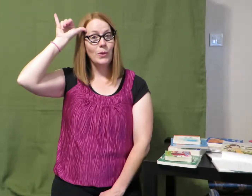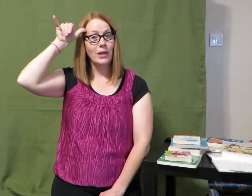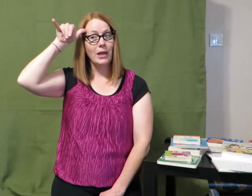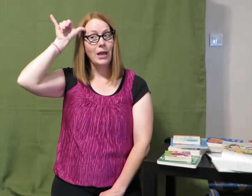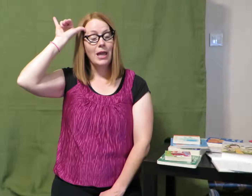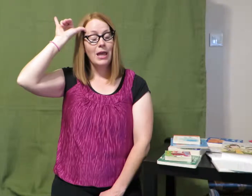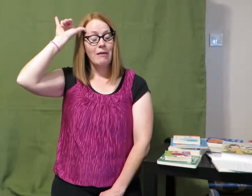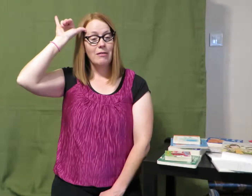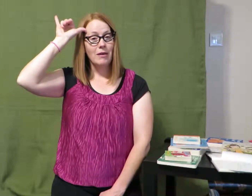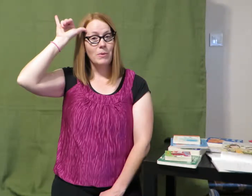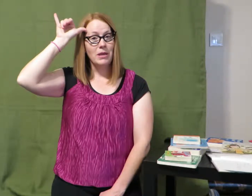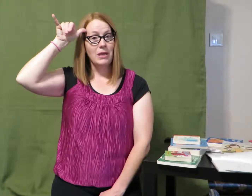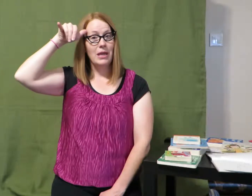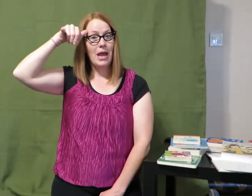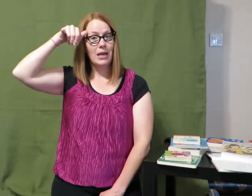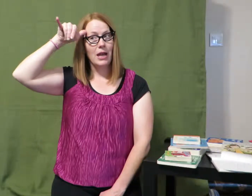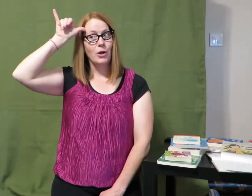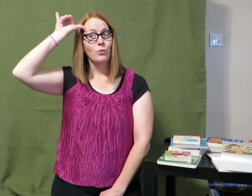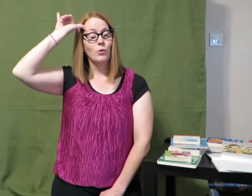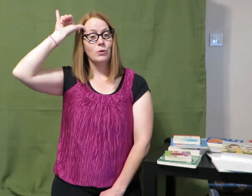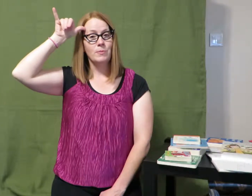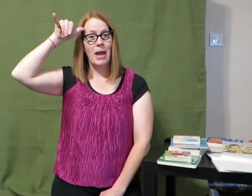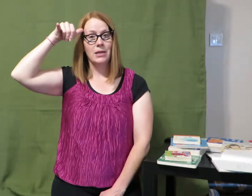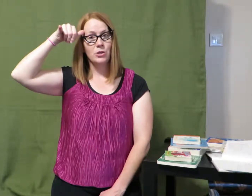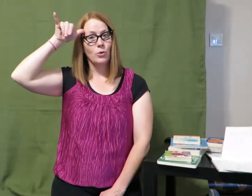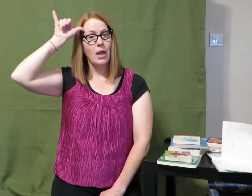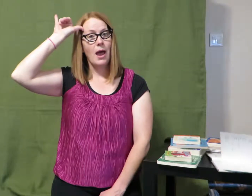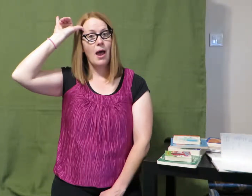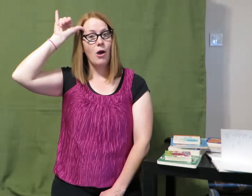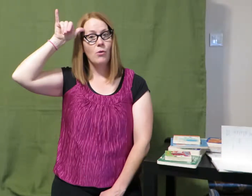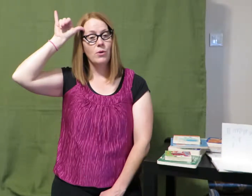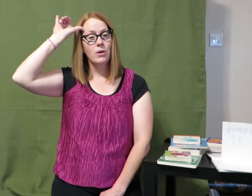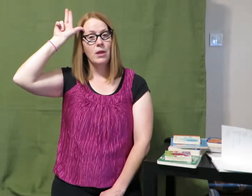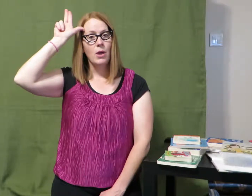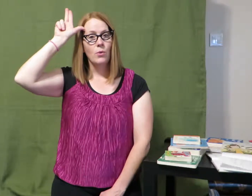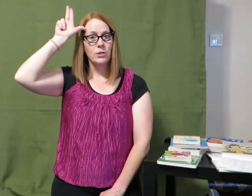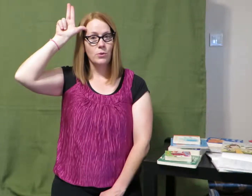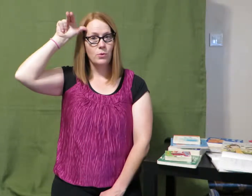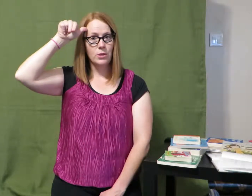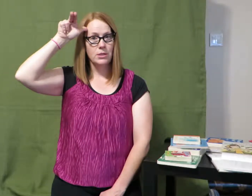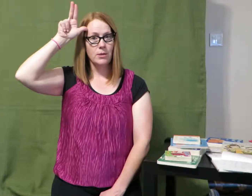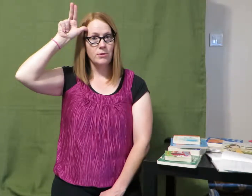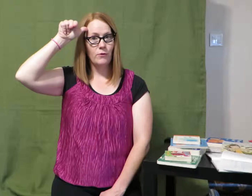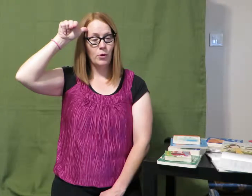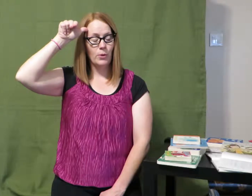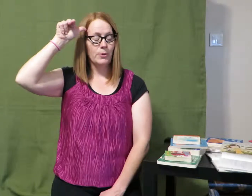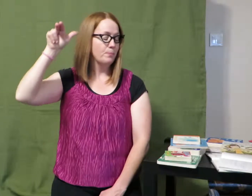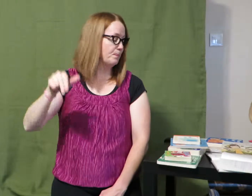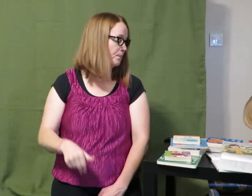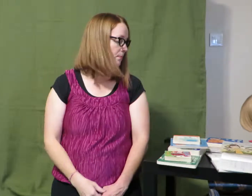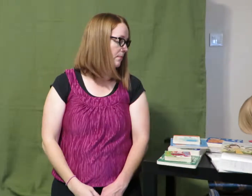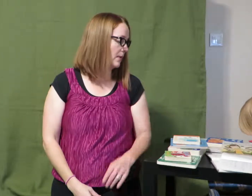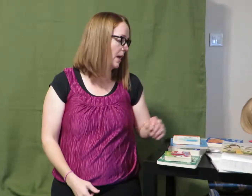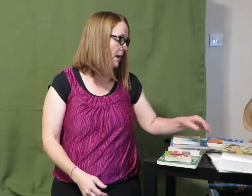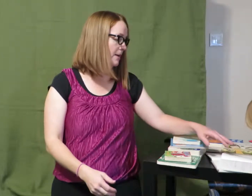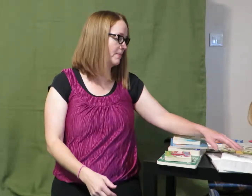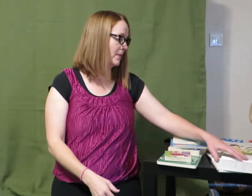only the pinky, and it kind of rolls back. So cow, whereas horse comes forward.